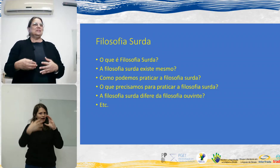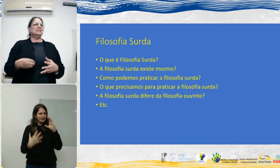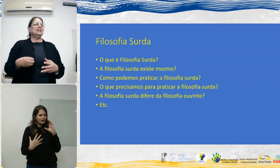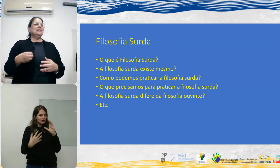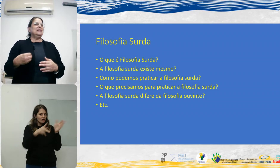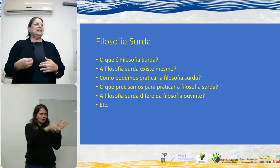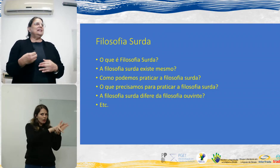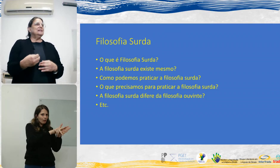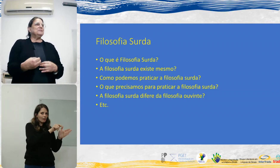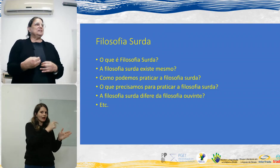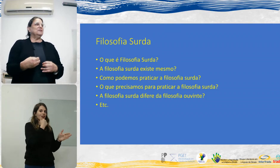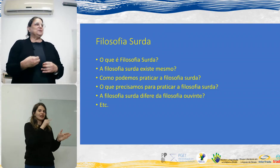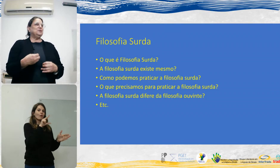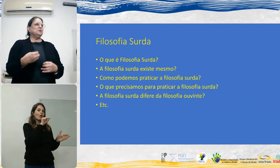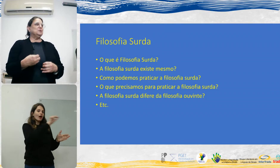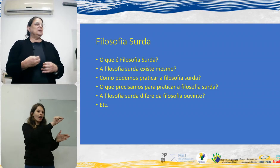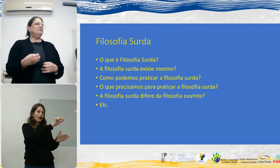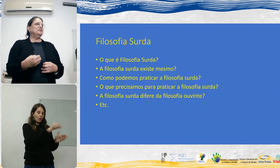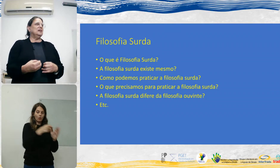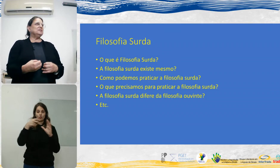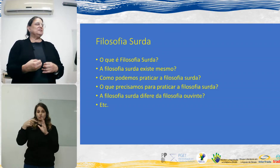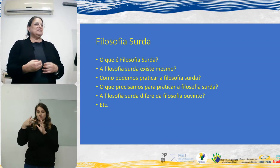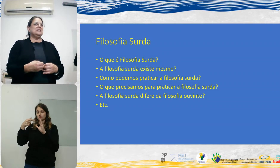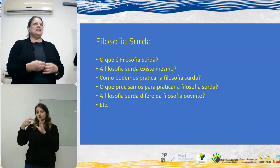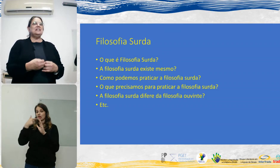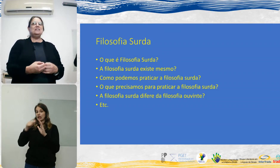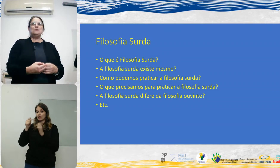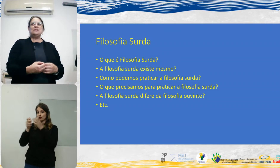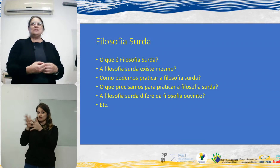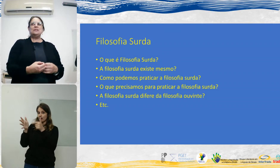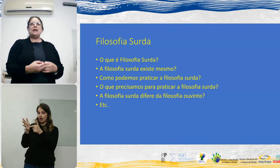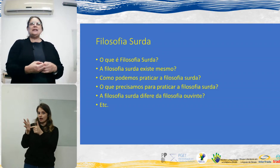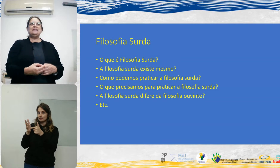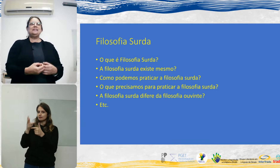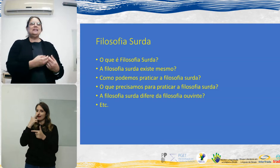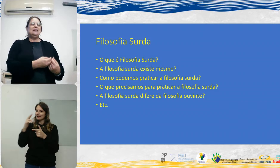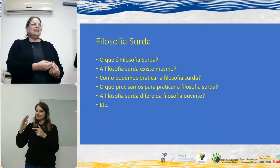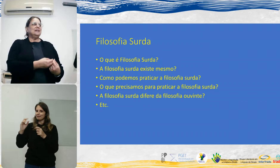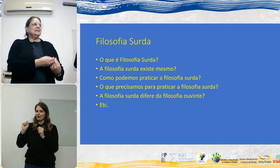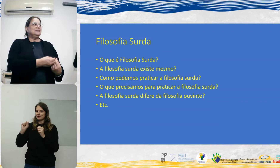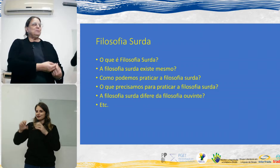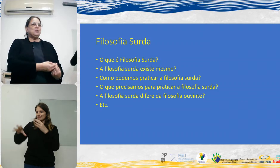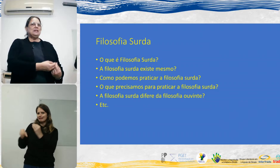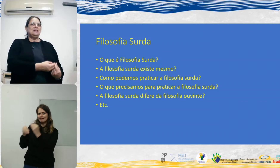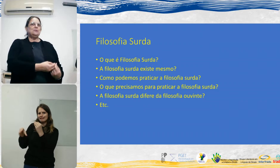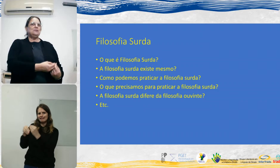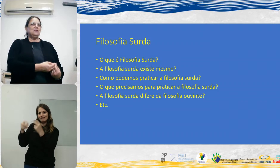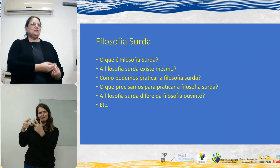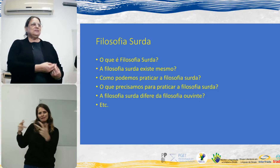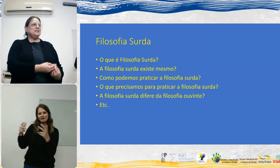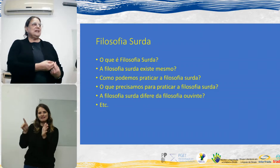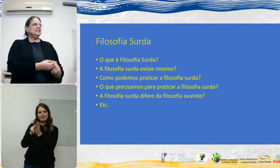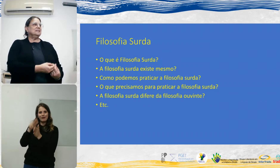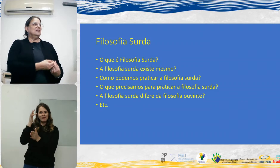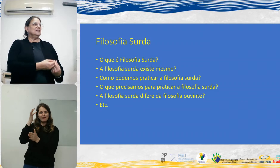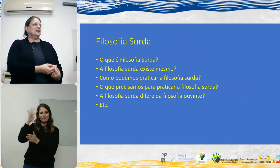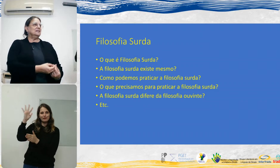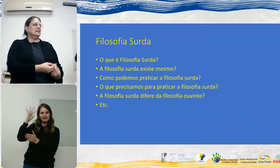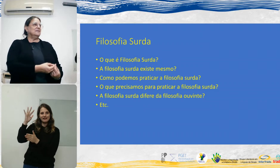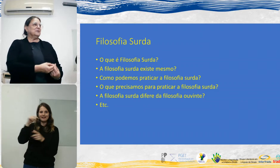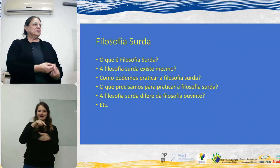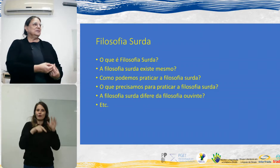languages that lend themselves to philosophy in interesting ways that spoken language philosophy has